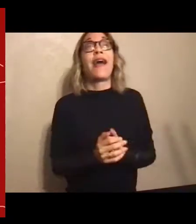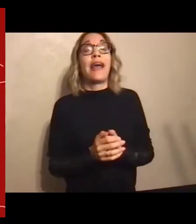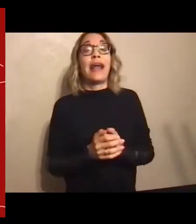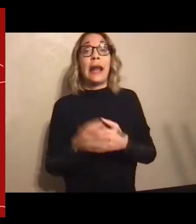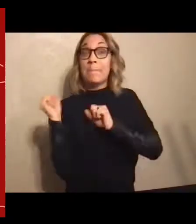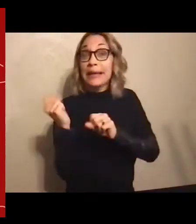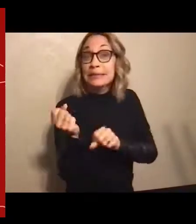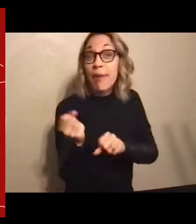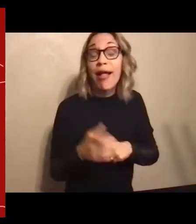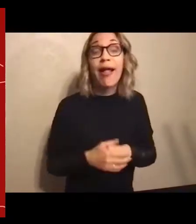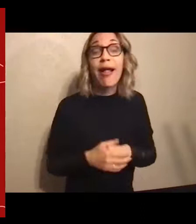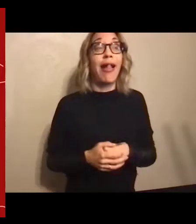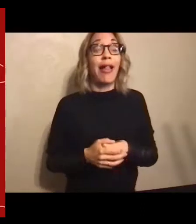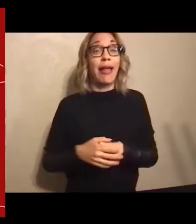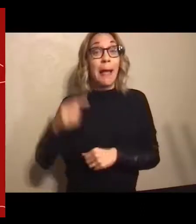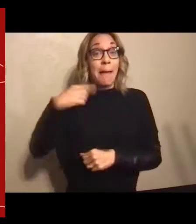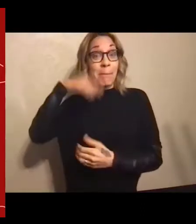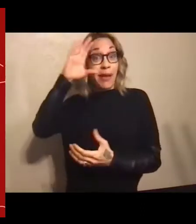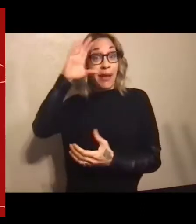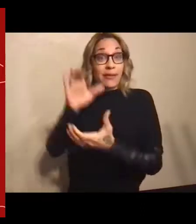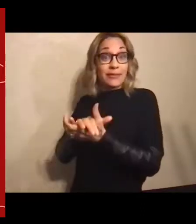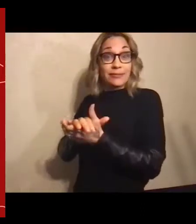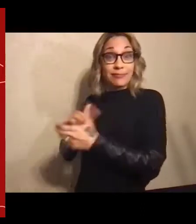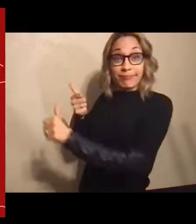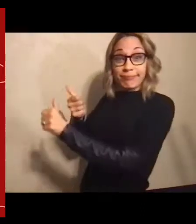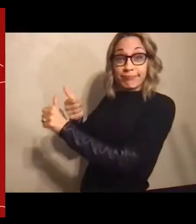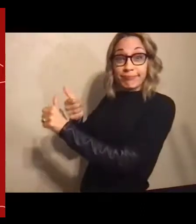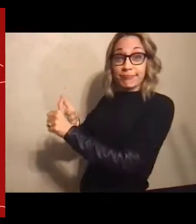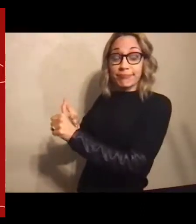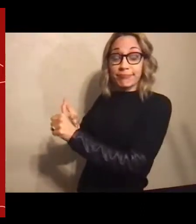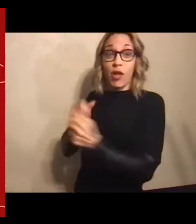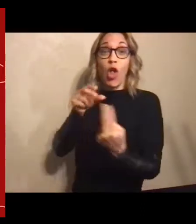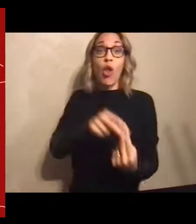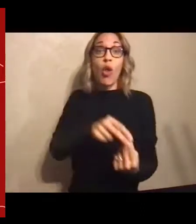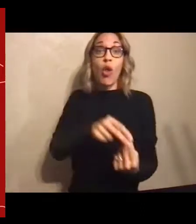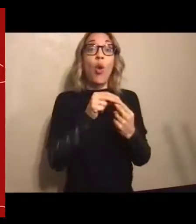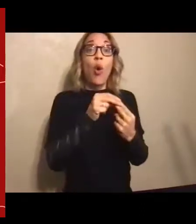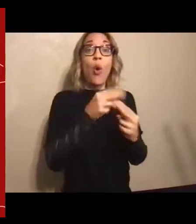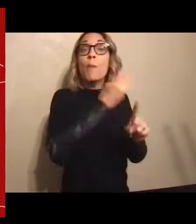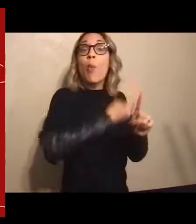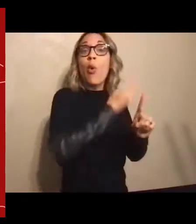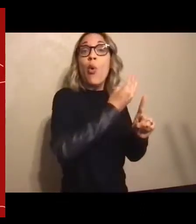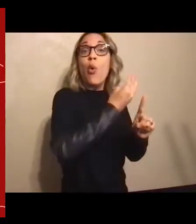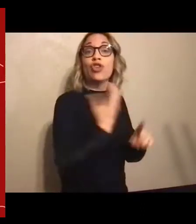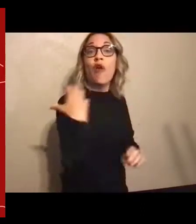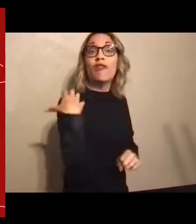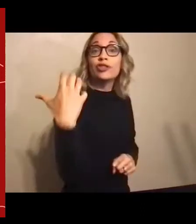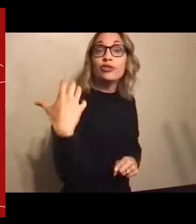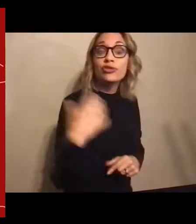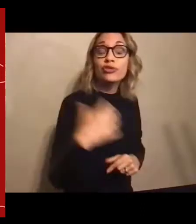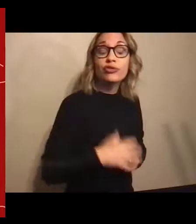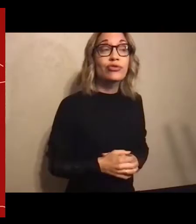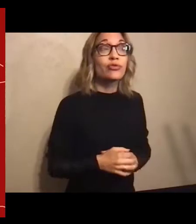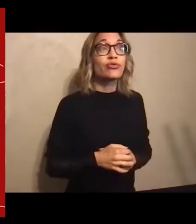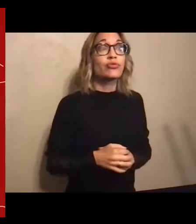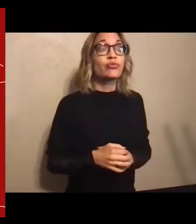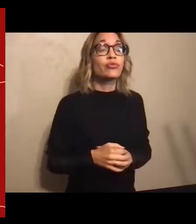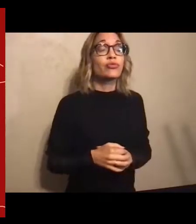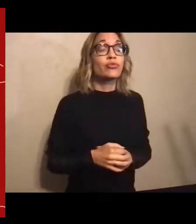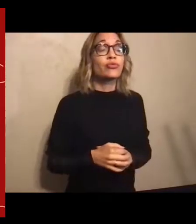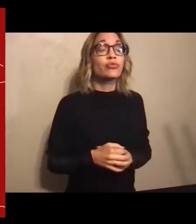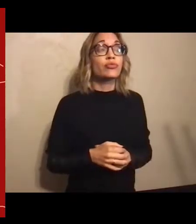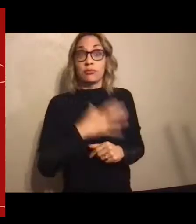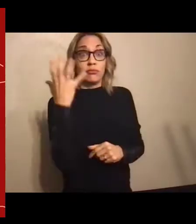run track, they play baseball. My husband is a loan